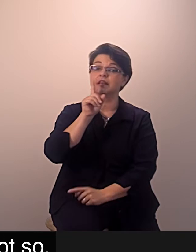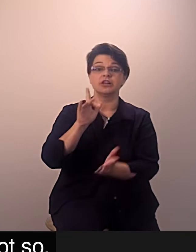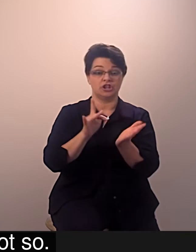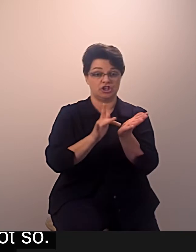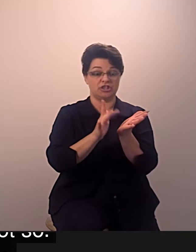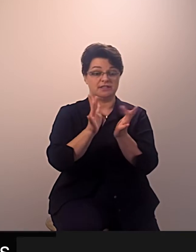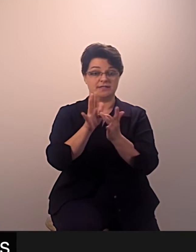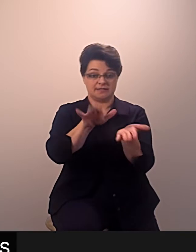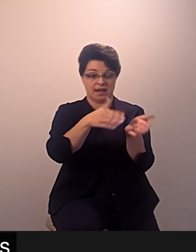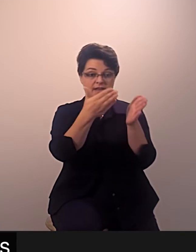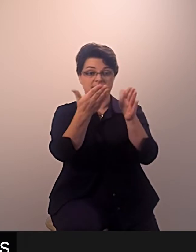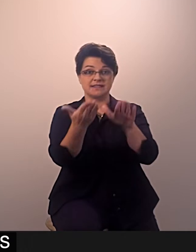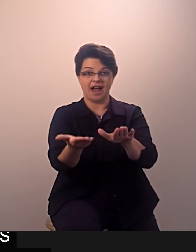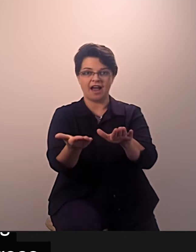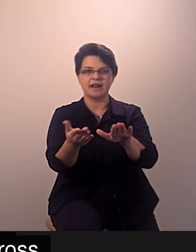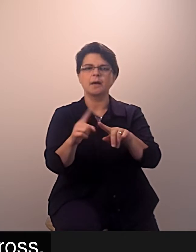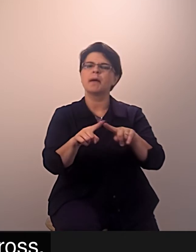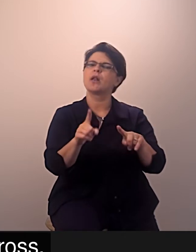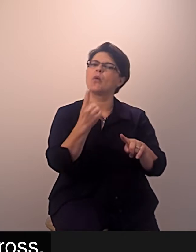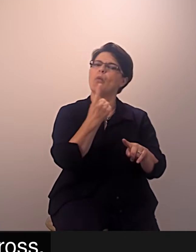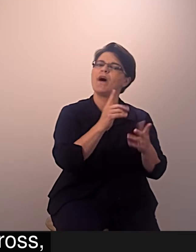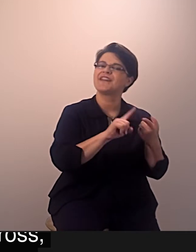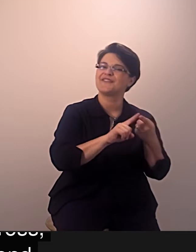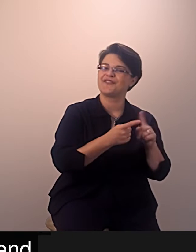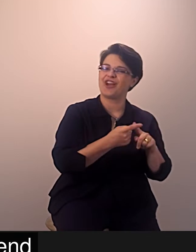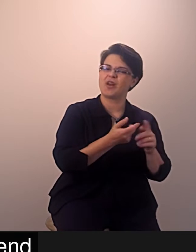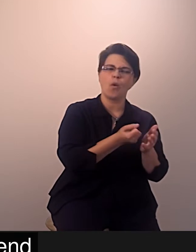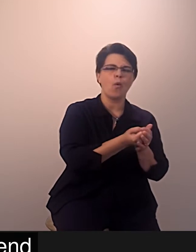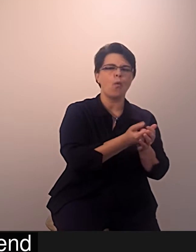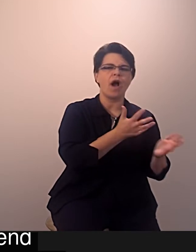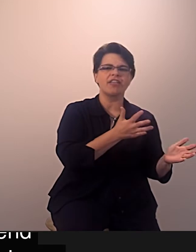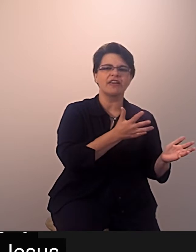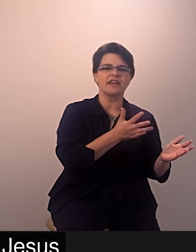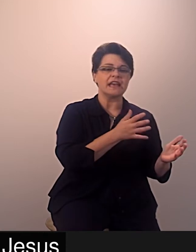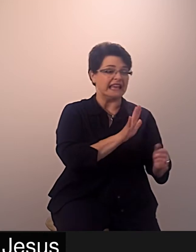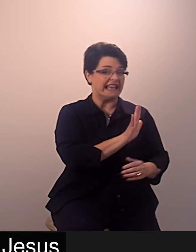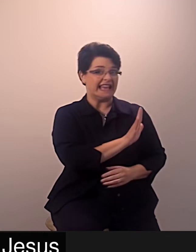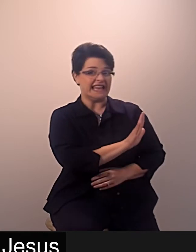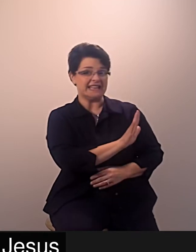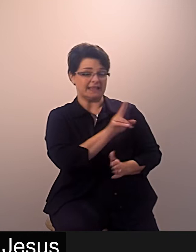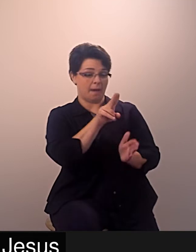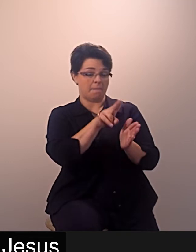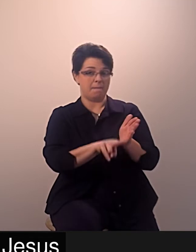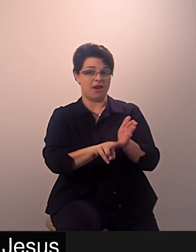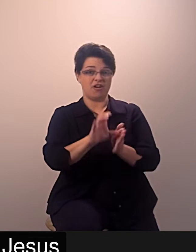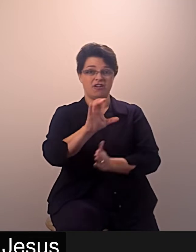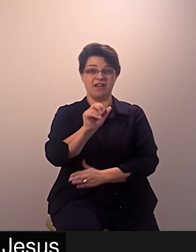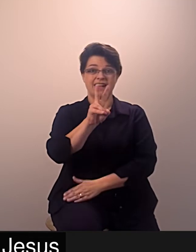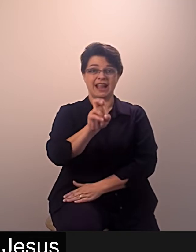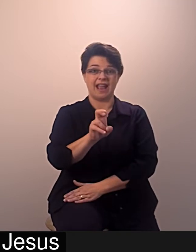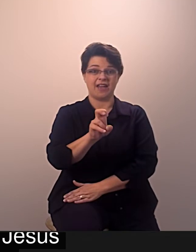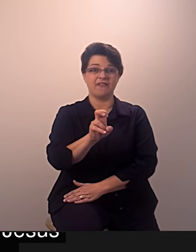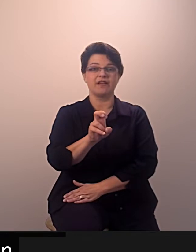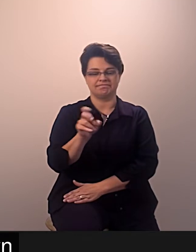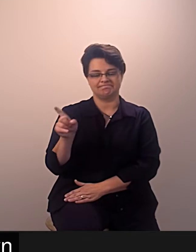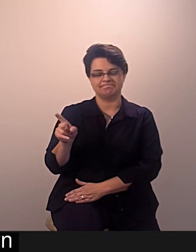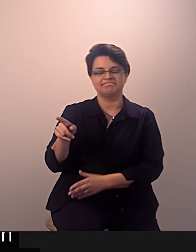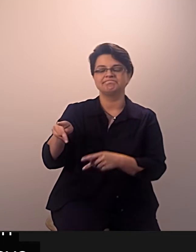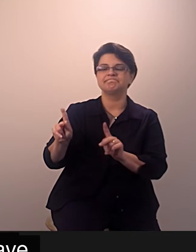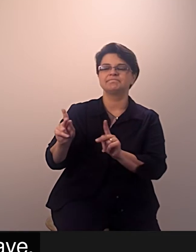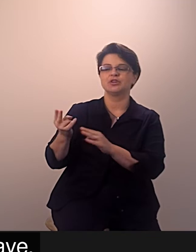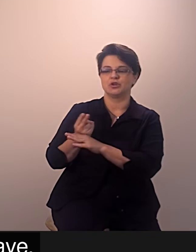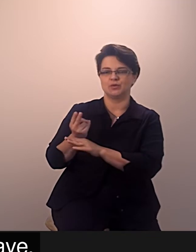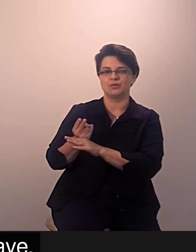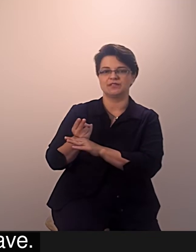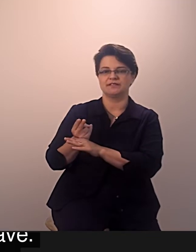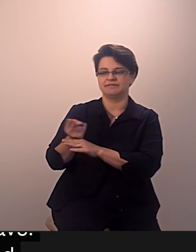that cross, a wealthy friend put the body of Jesus into his own new burial cave. They